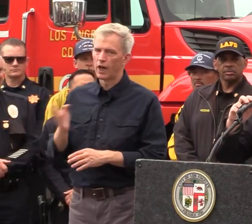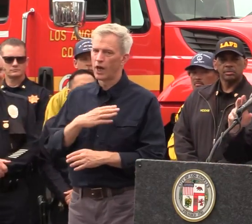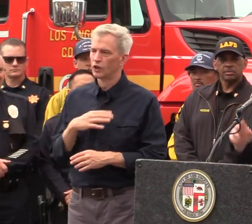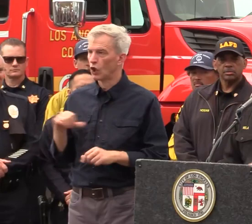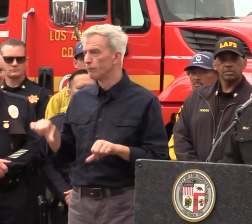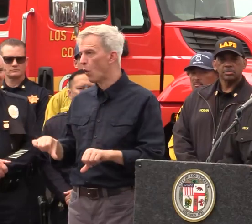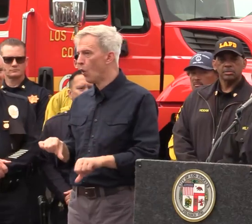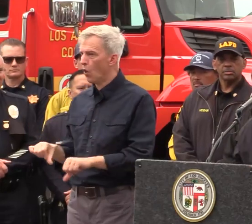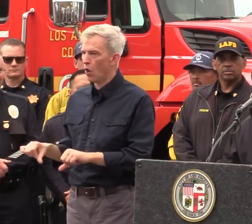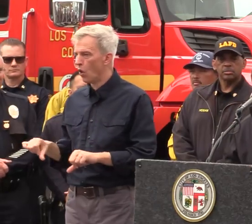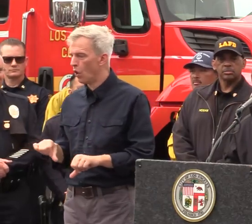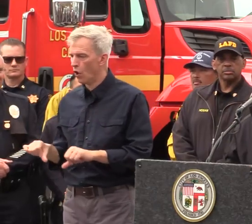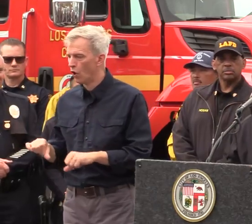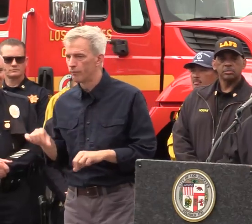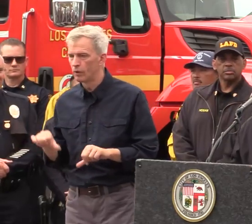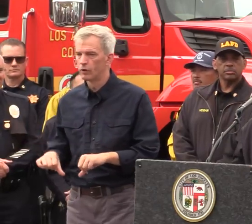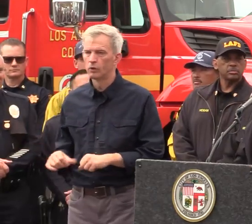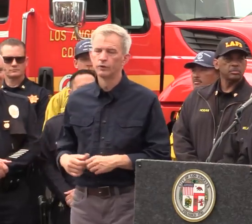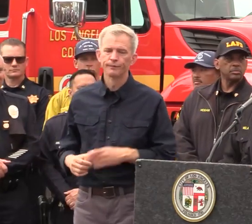Thank you, Chief.